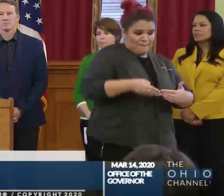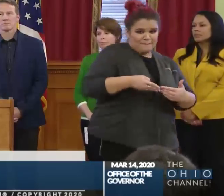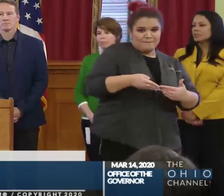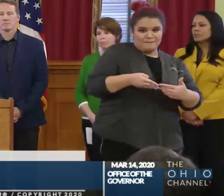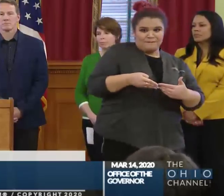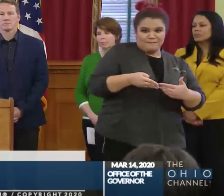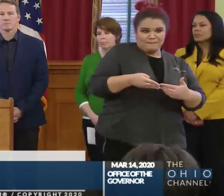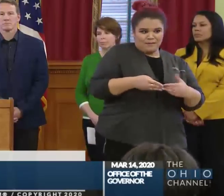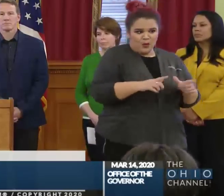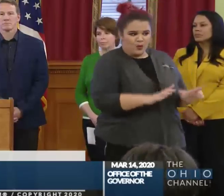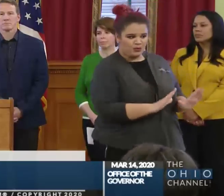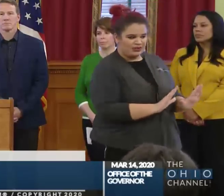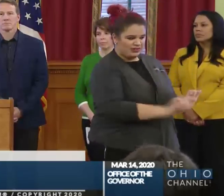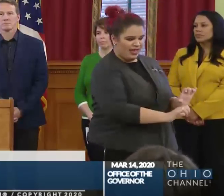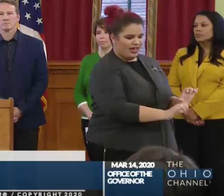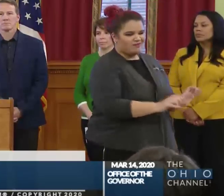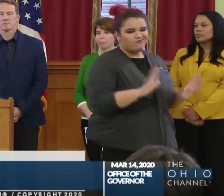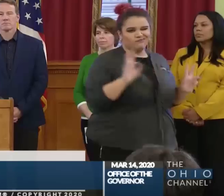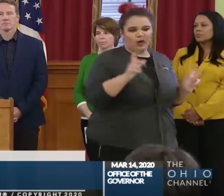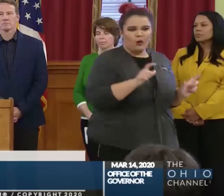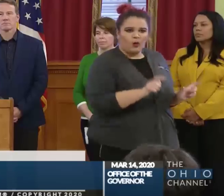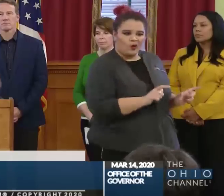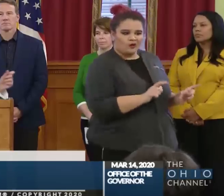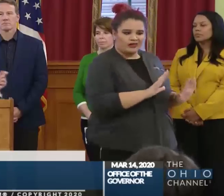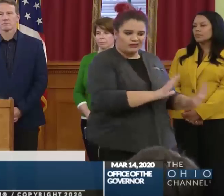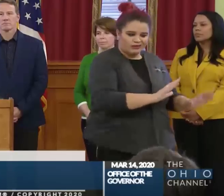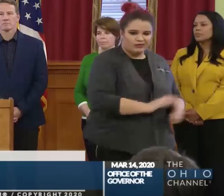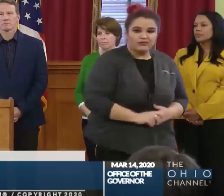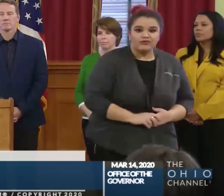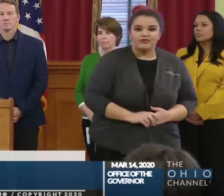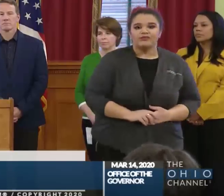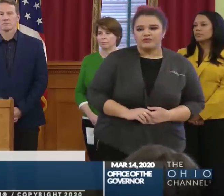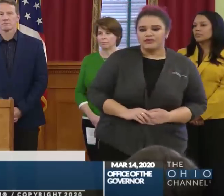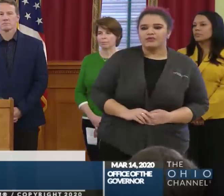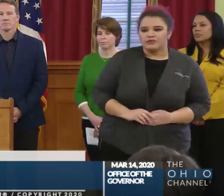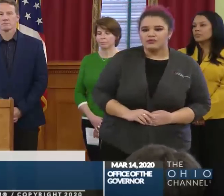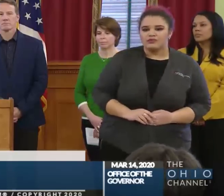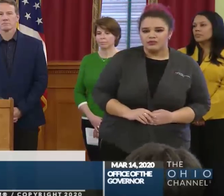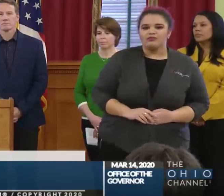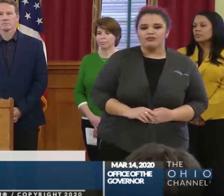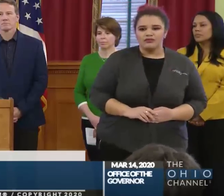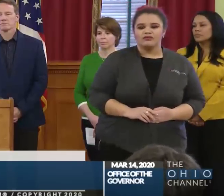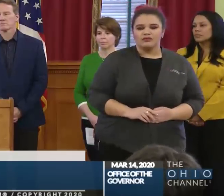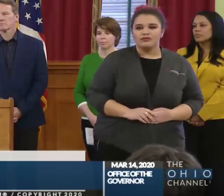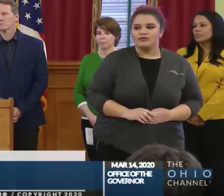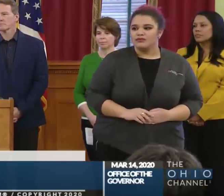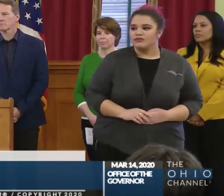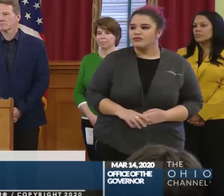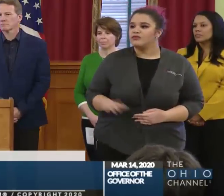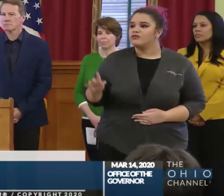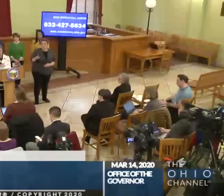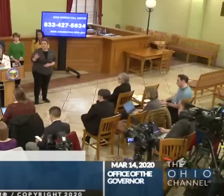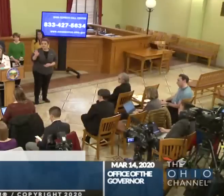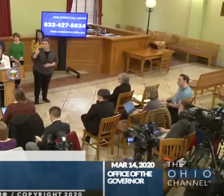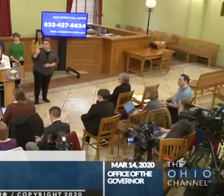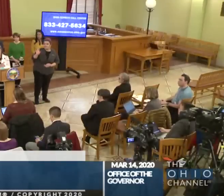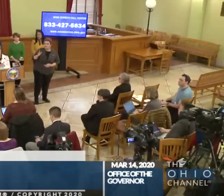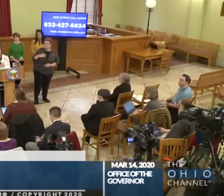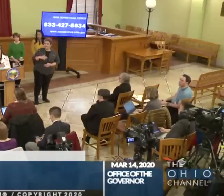and they'll whisk you in a different way. They're screening at the door, and they'll just whisk you into a special negative room.